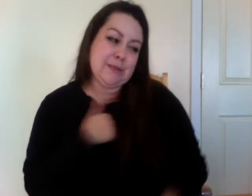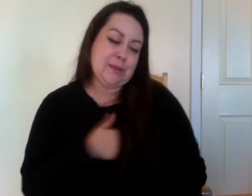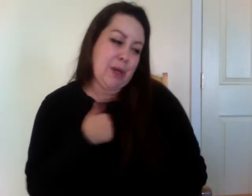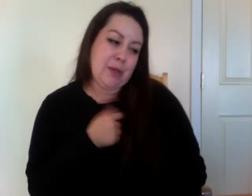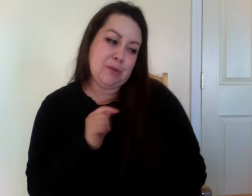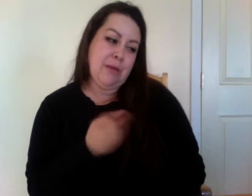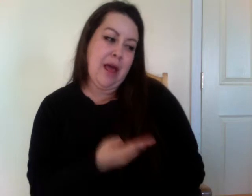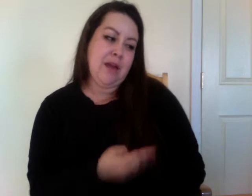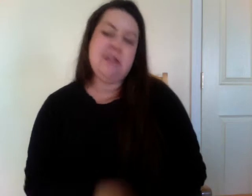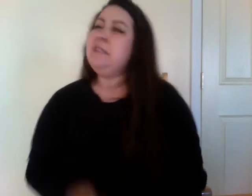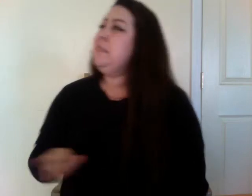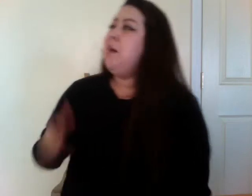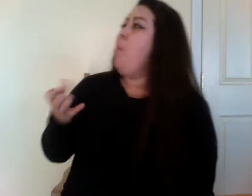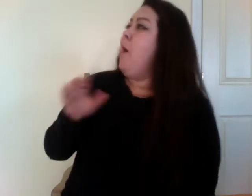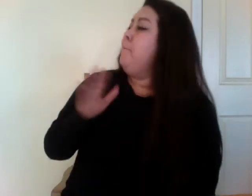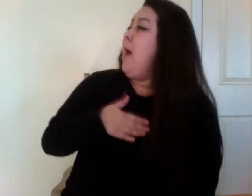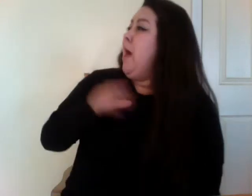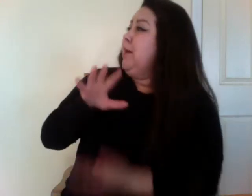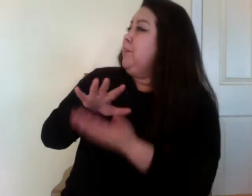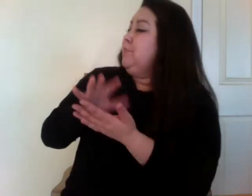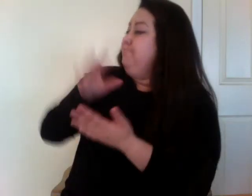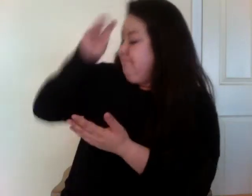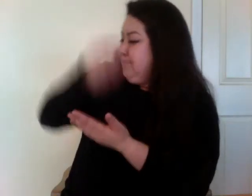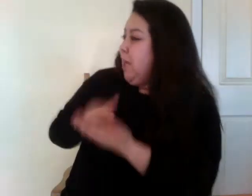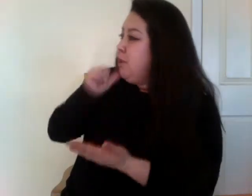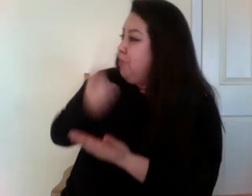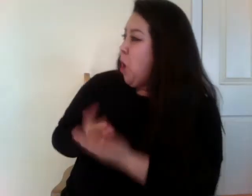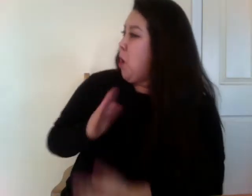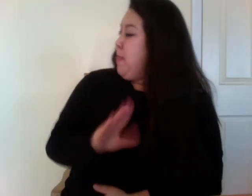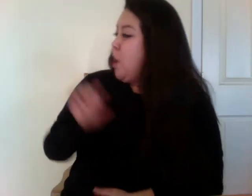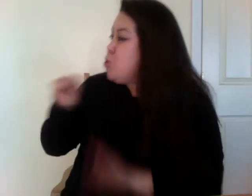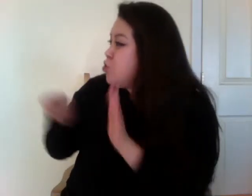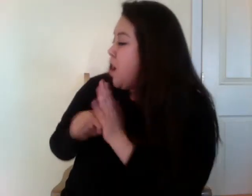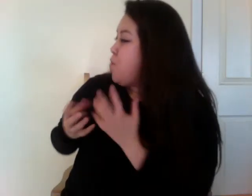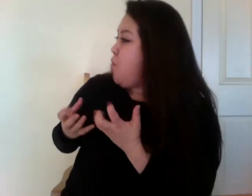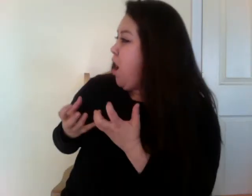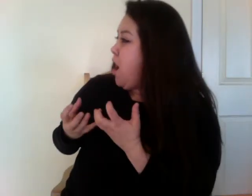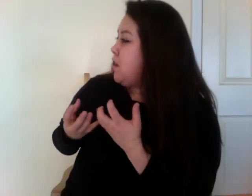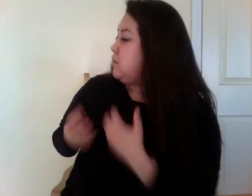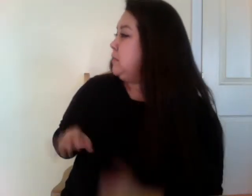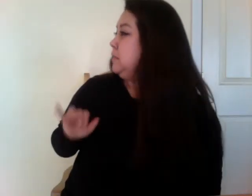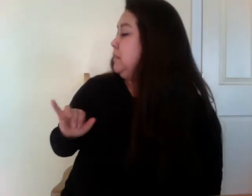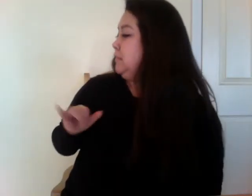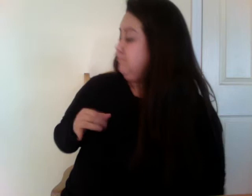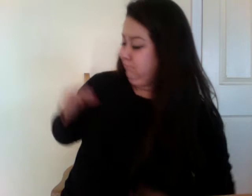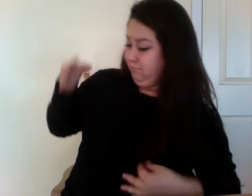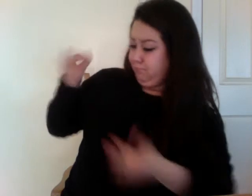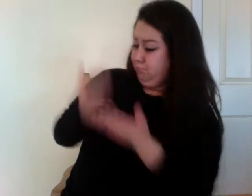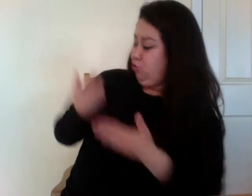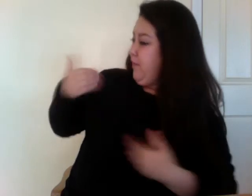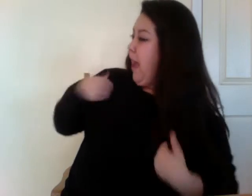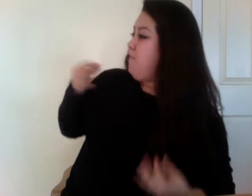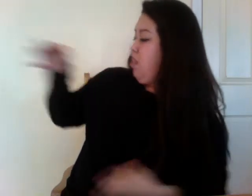IRS document that lists them as a dependent, and everything checks out, and I go in to access the record.